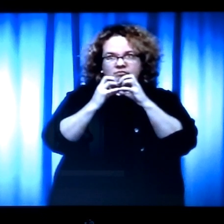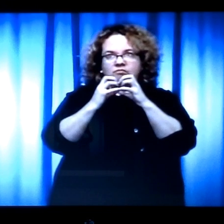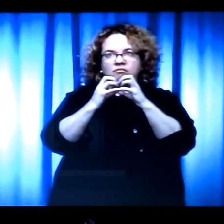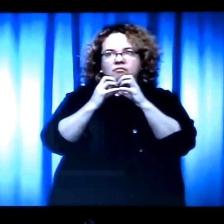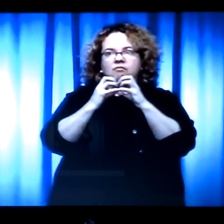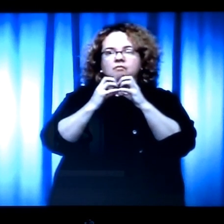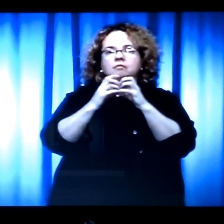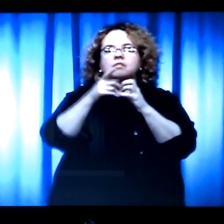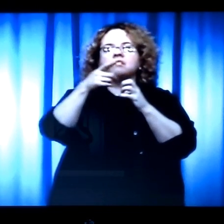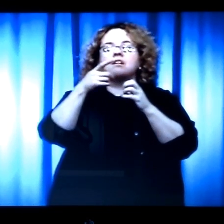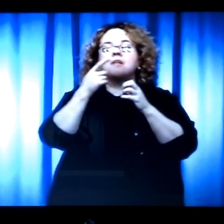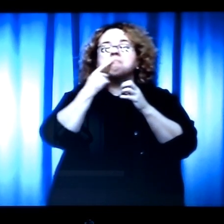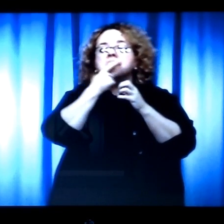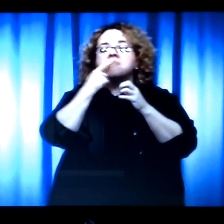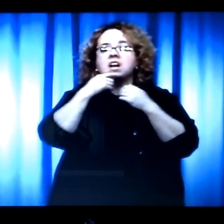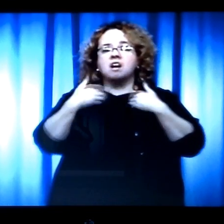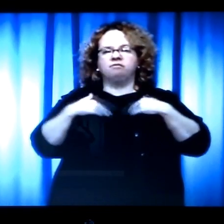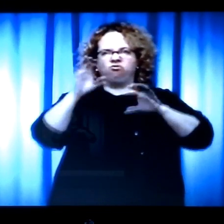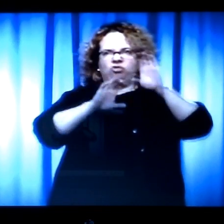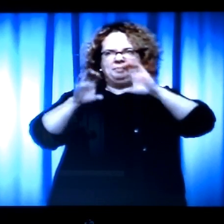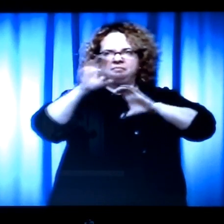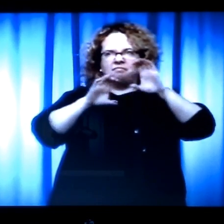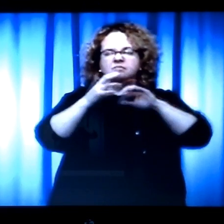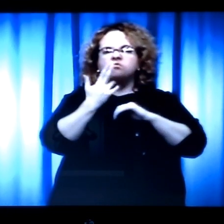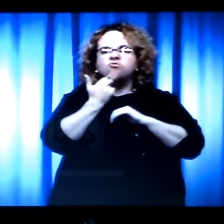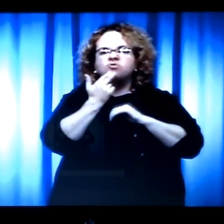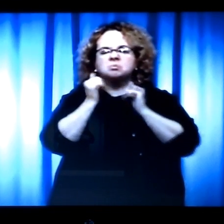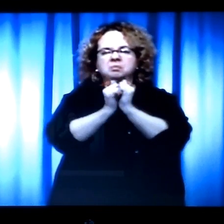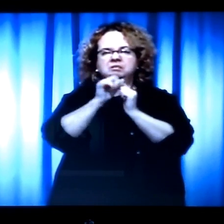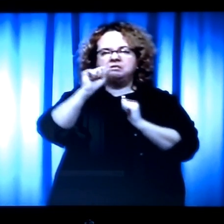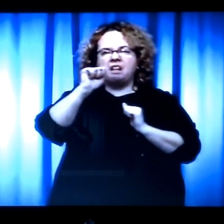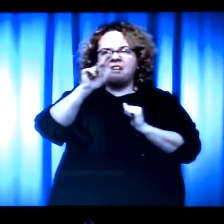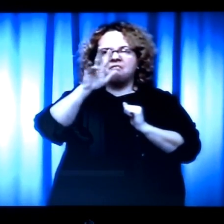You start breaking food into smaller pieces with your teeth.